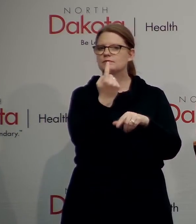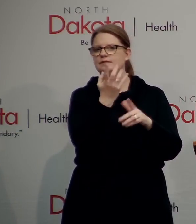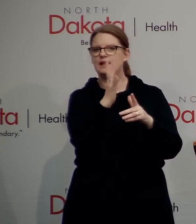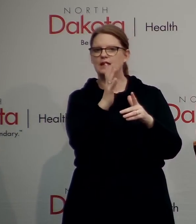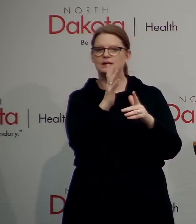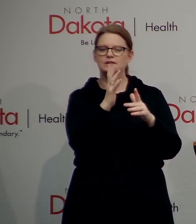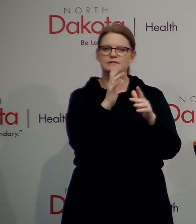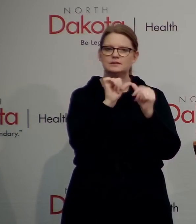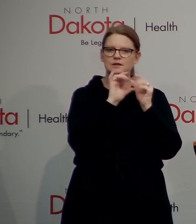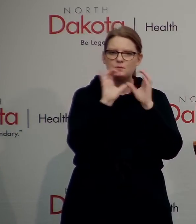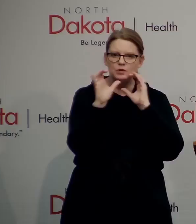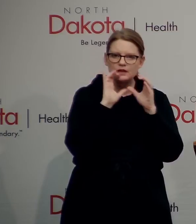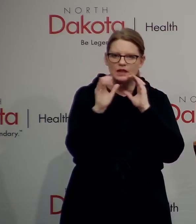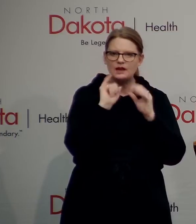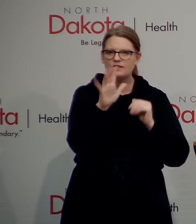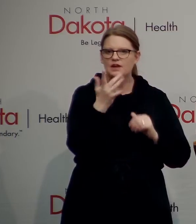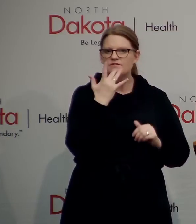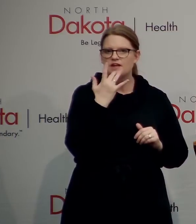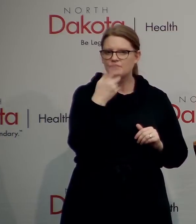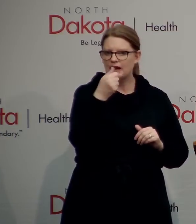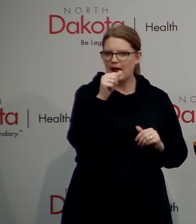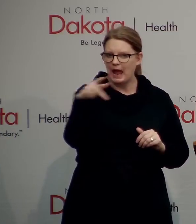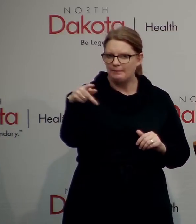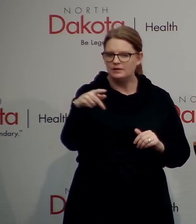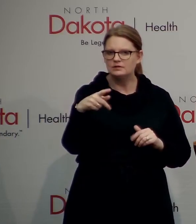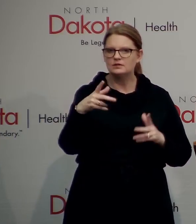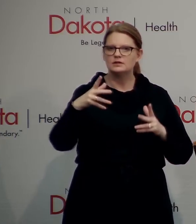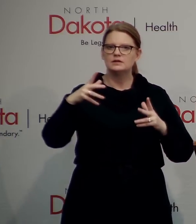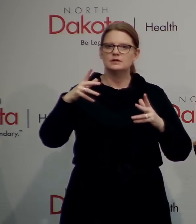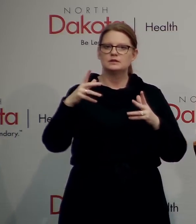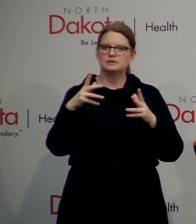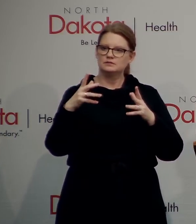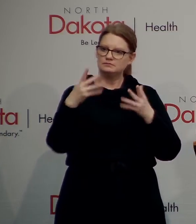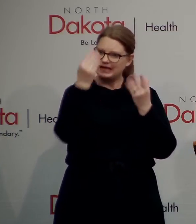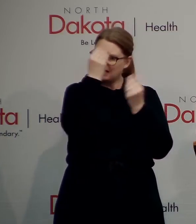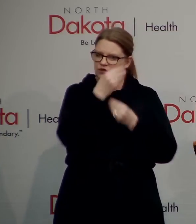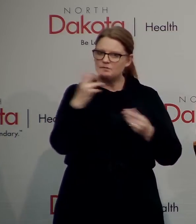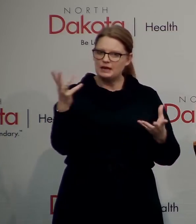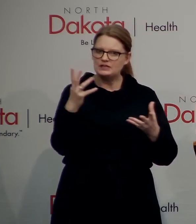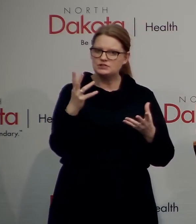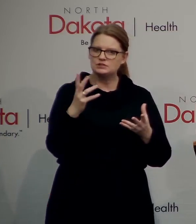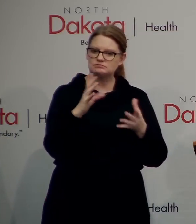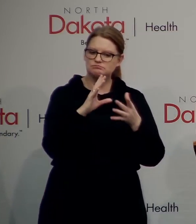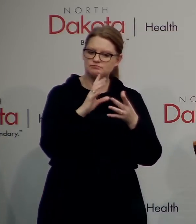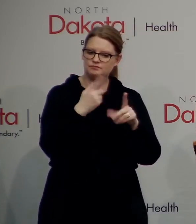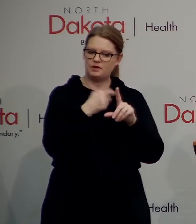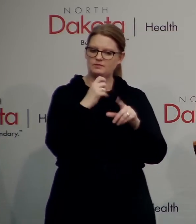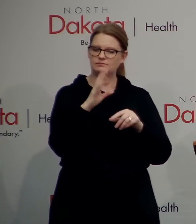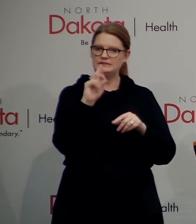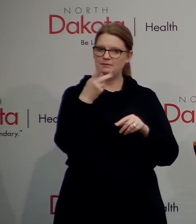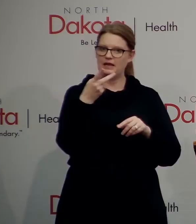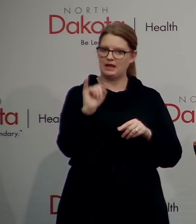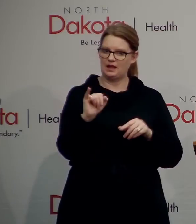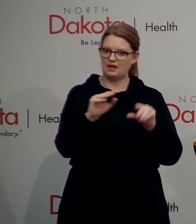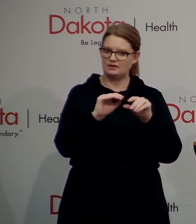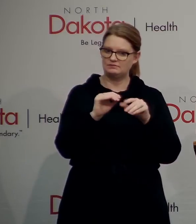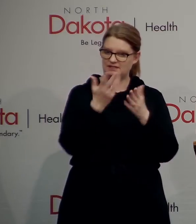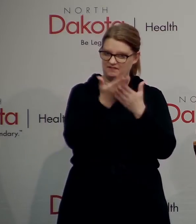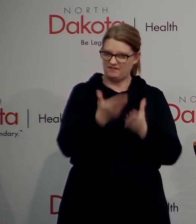their favorite app, receiving information from the Department of Public Instruction based on fact that we were getting out to our school